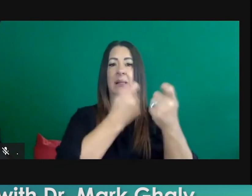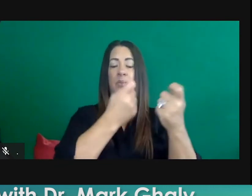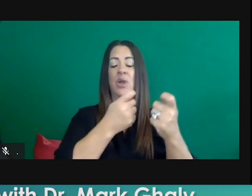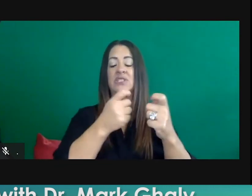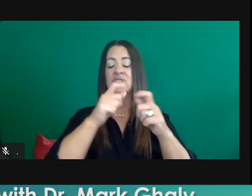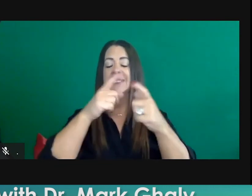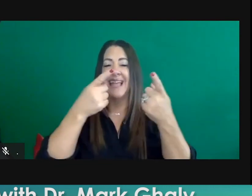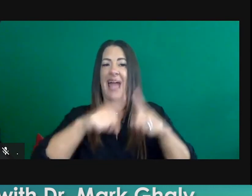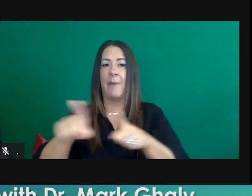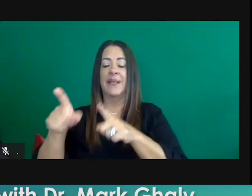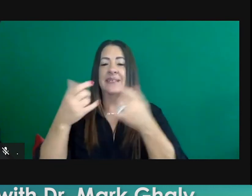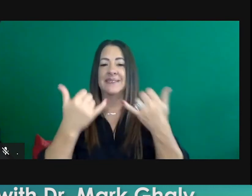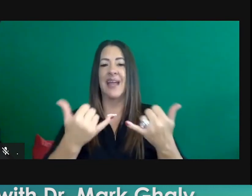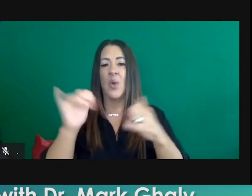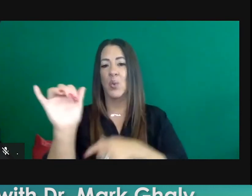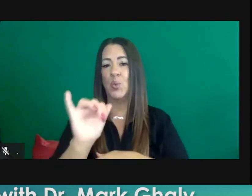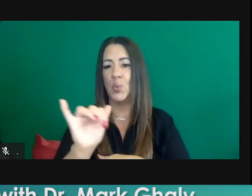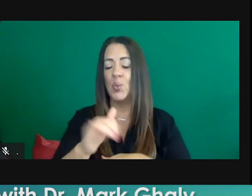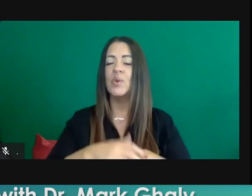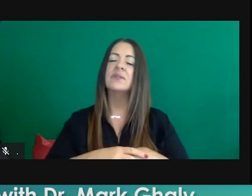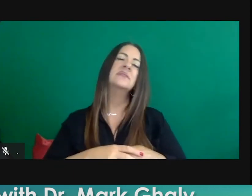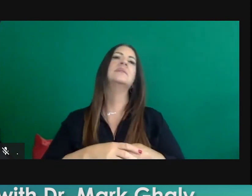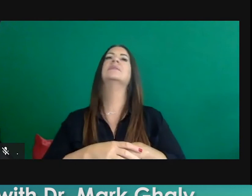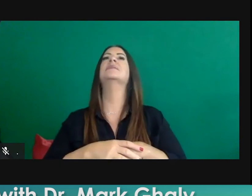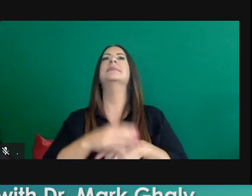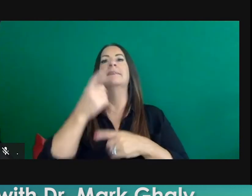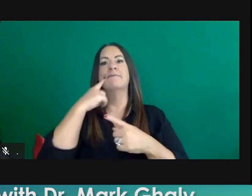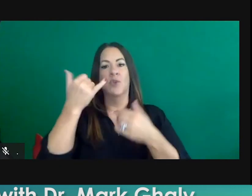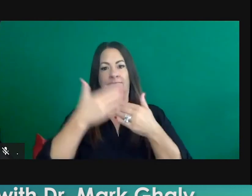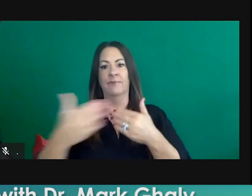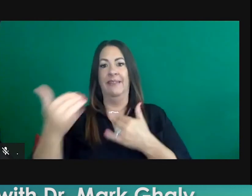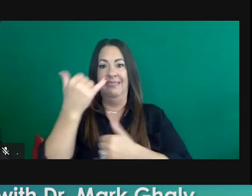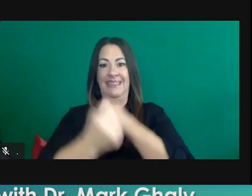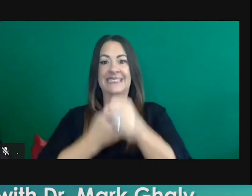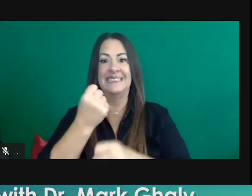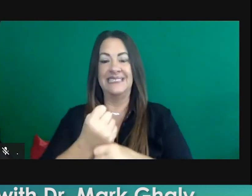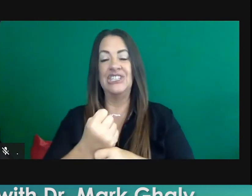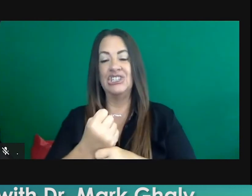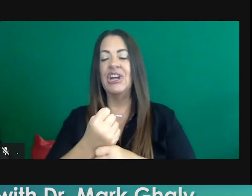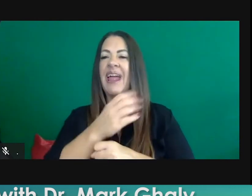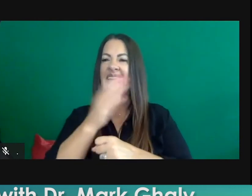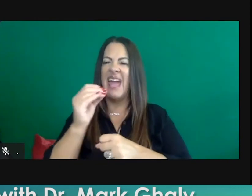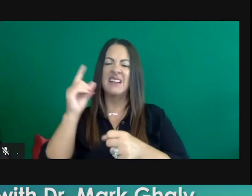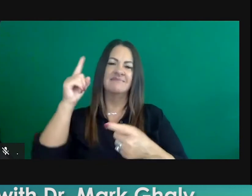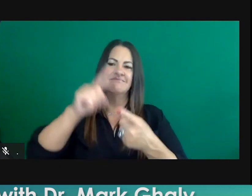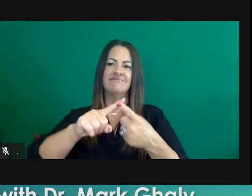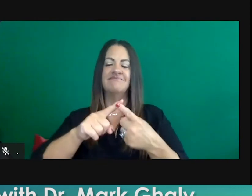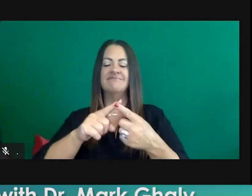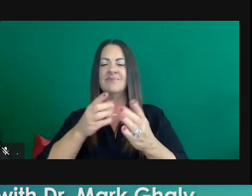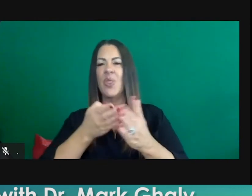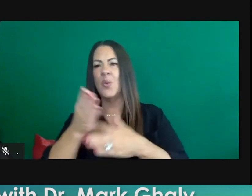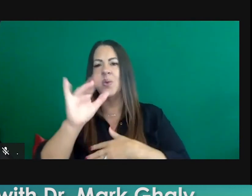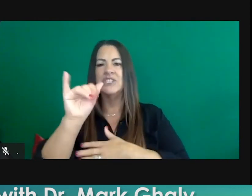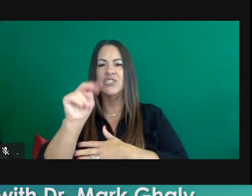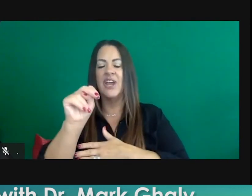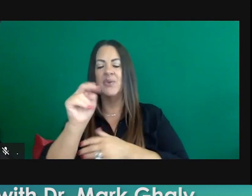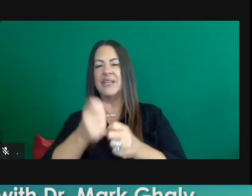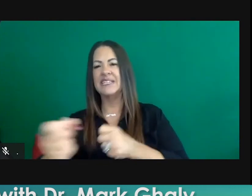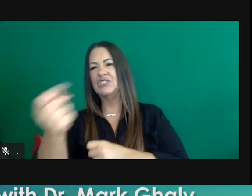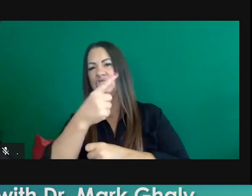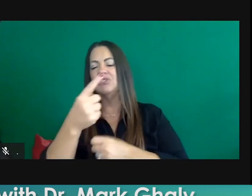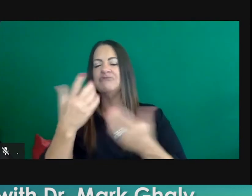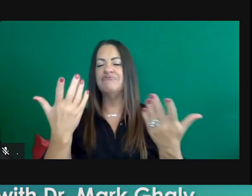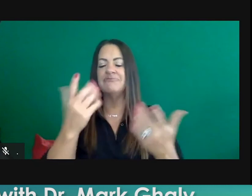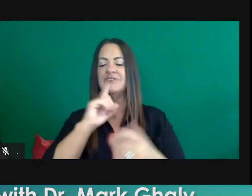to look different over the course of the rest of this year, certainly, and into early next year. Amy